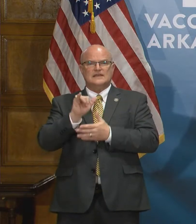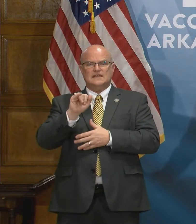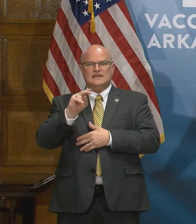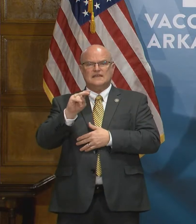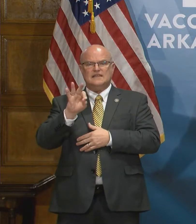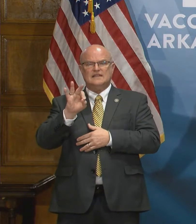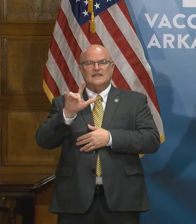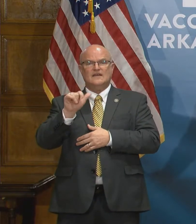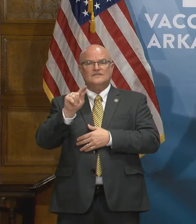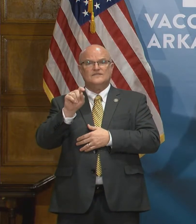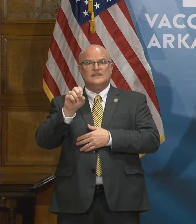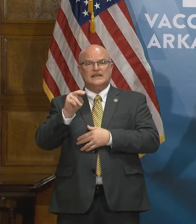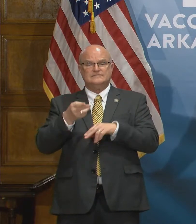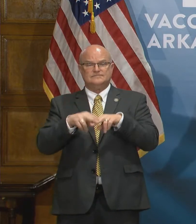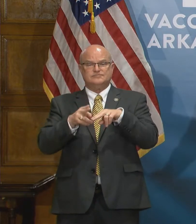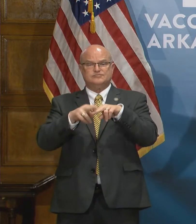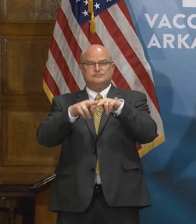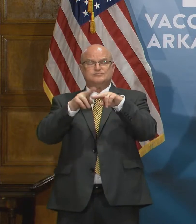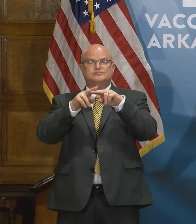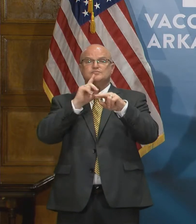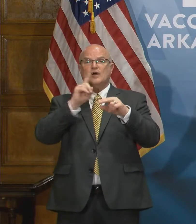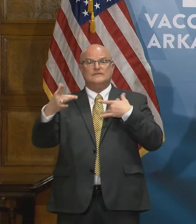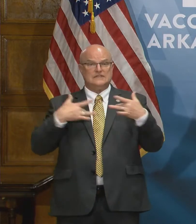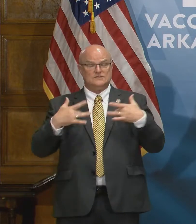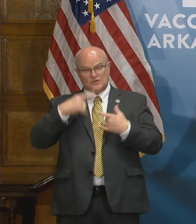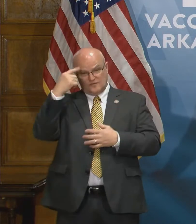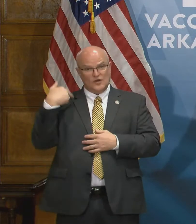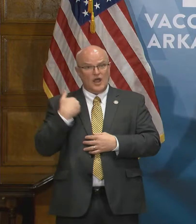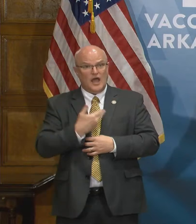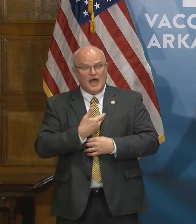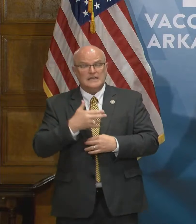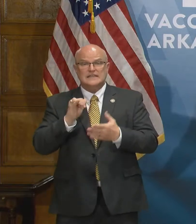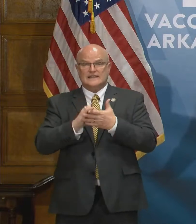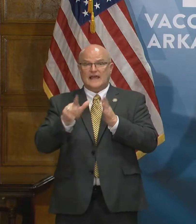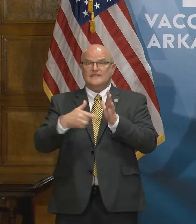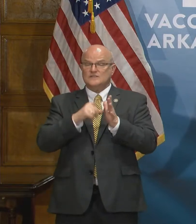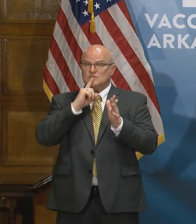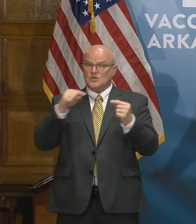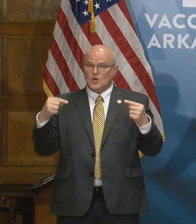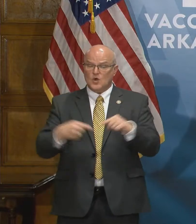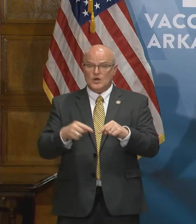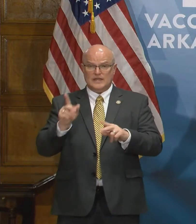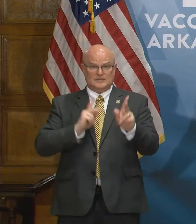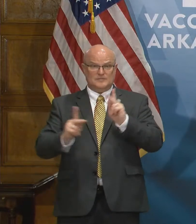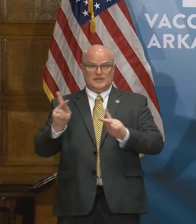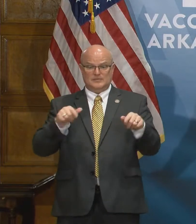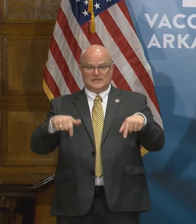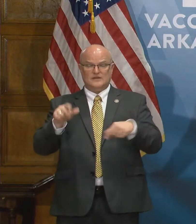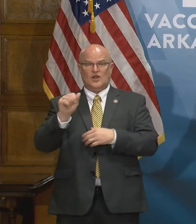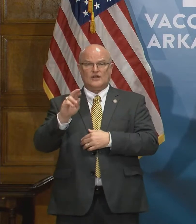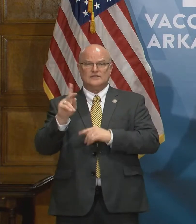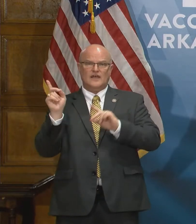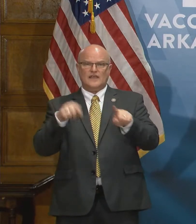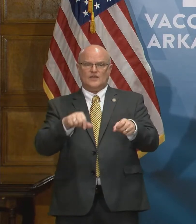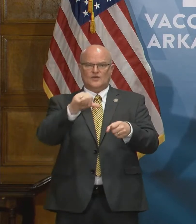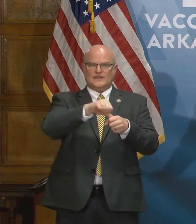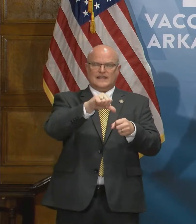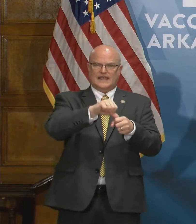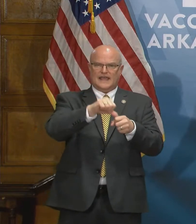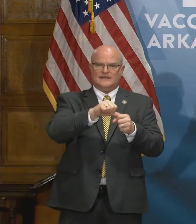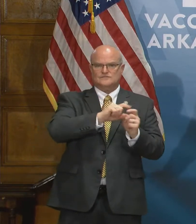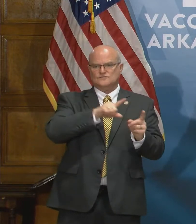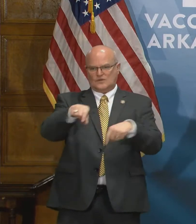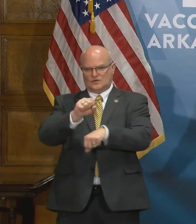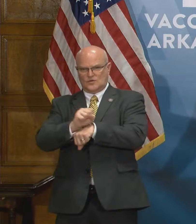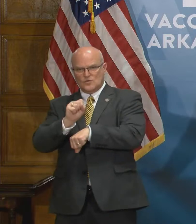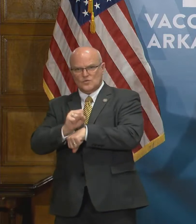inflation increases, it is obviously a concern to us that this is really hurting Arkansans as they go to the pump, as they're trying to get to